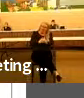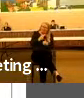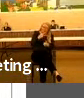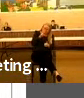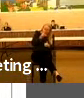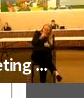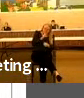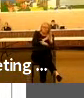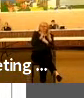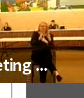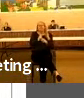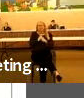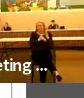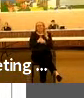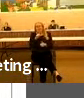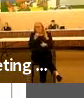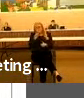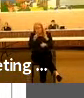everything else,